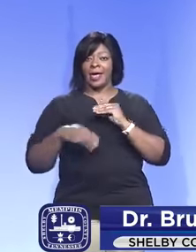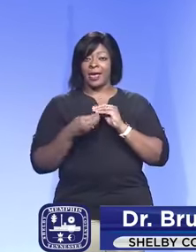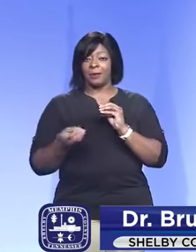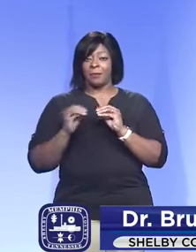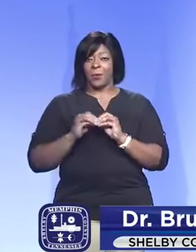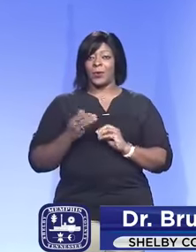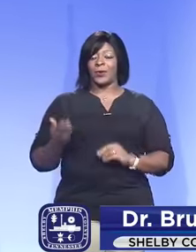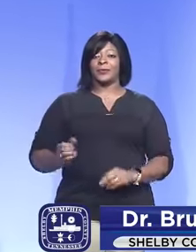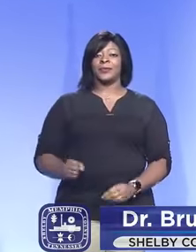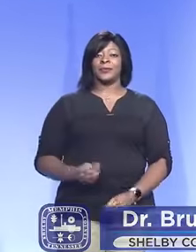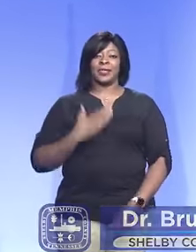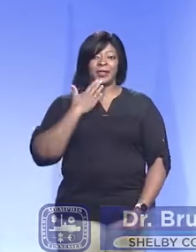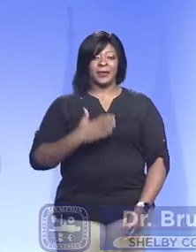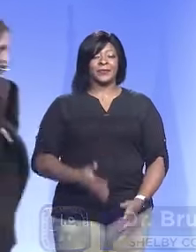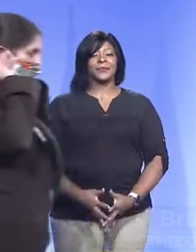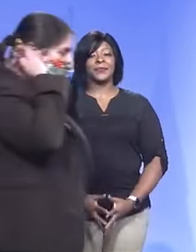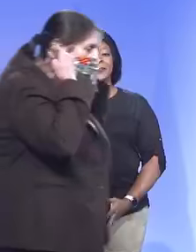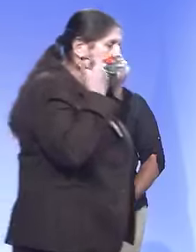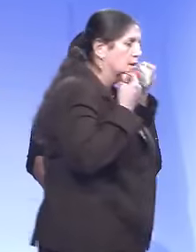Okay.